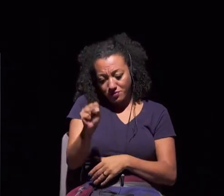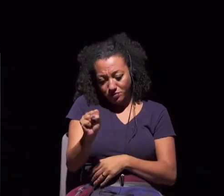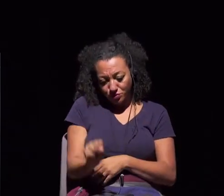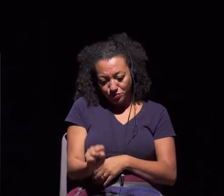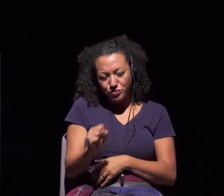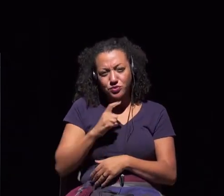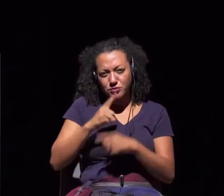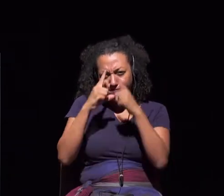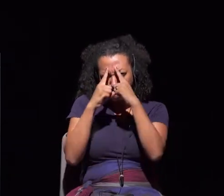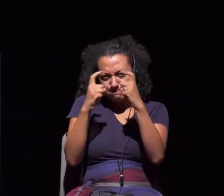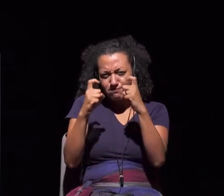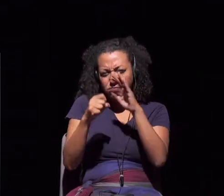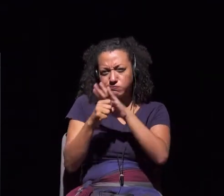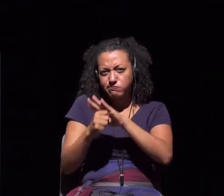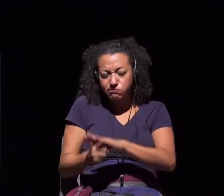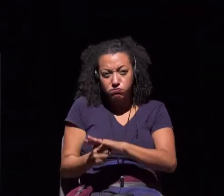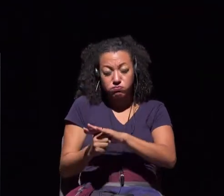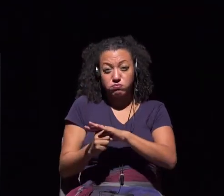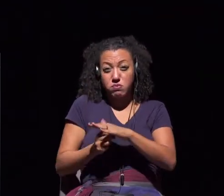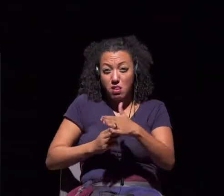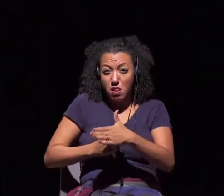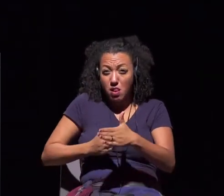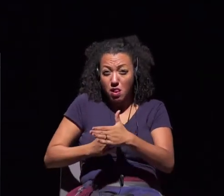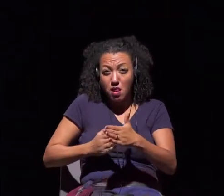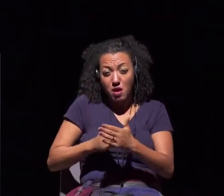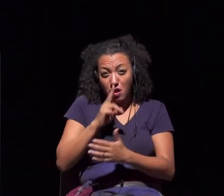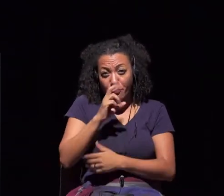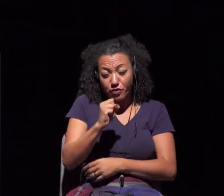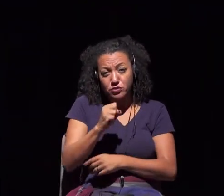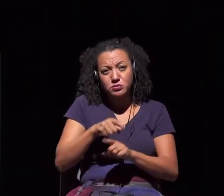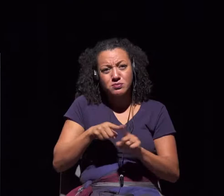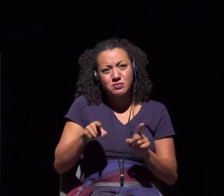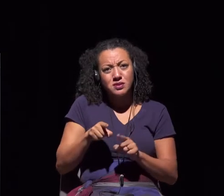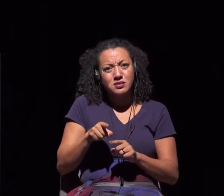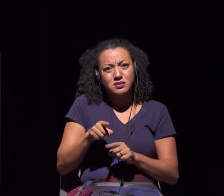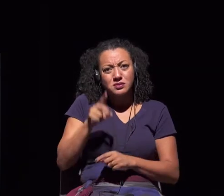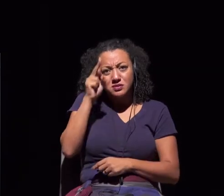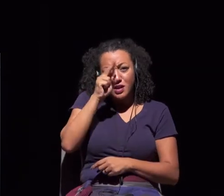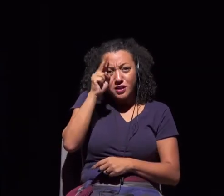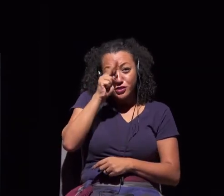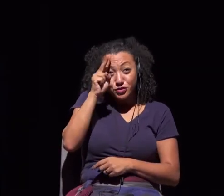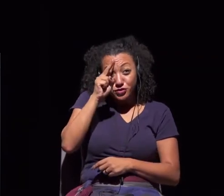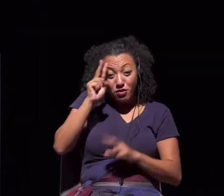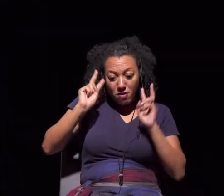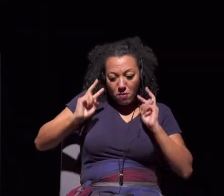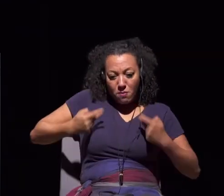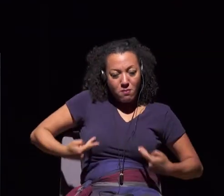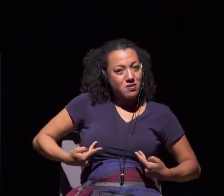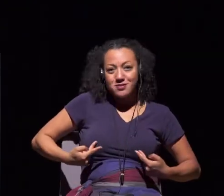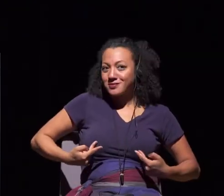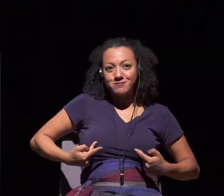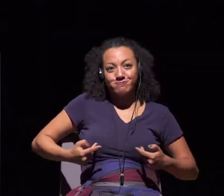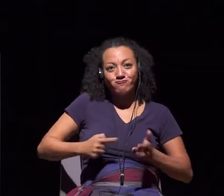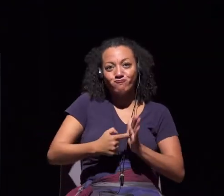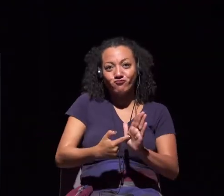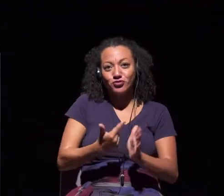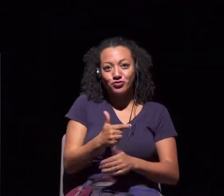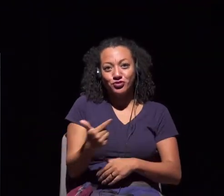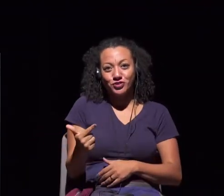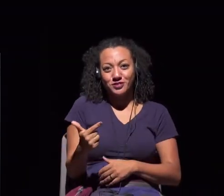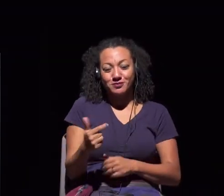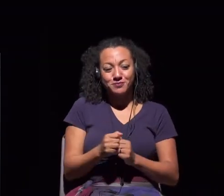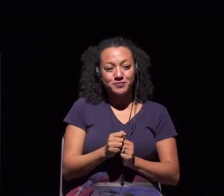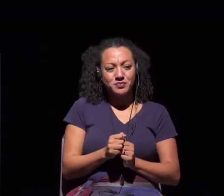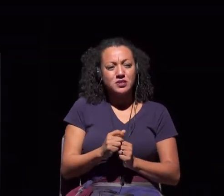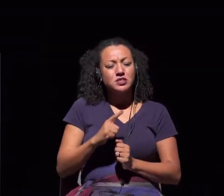repression. But the human stories were things that were not being expressed, you know, the love, the hate, the sad,